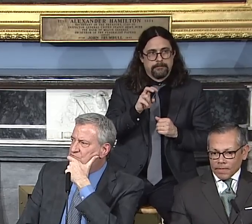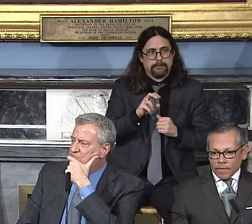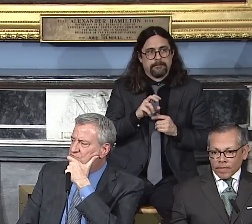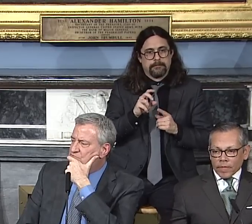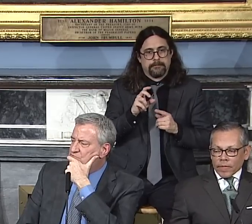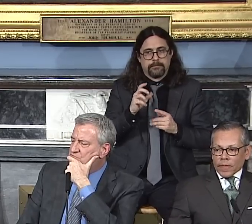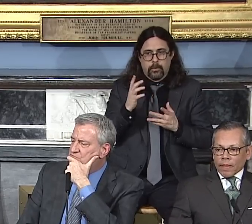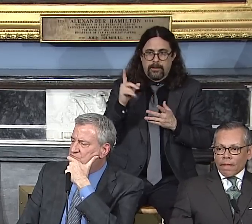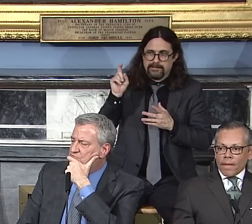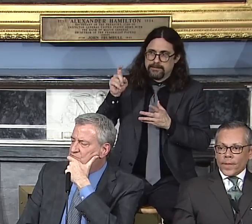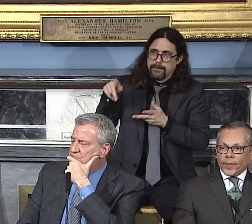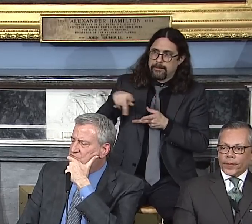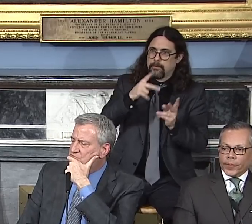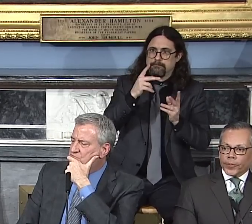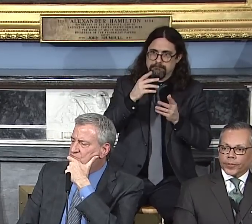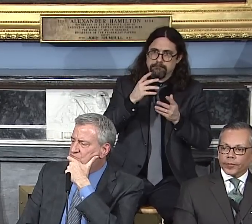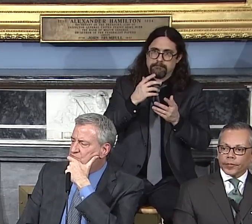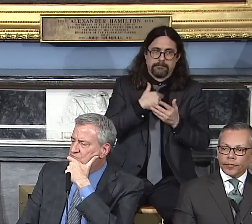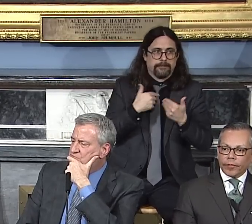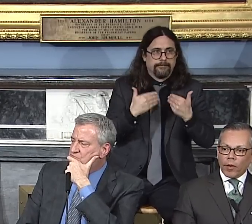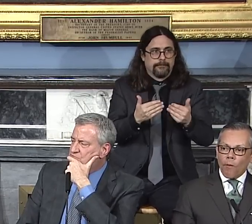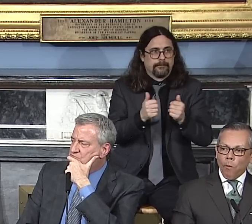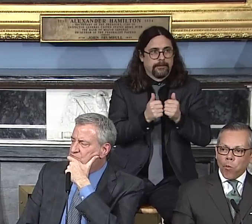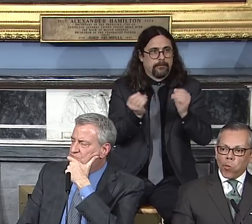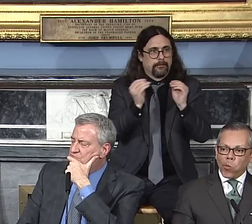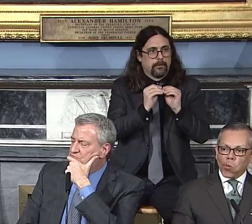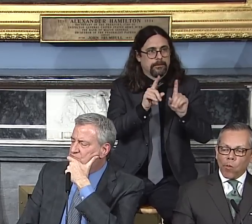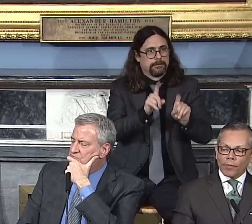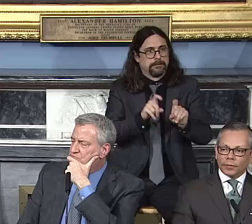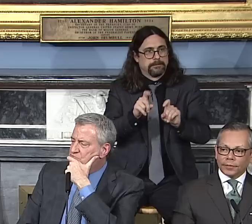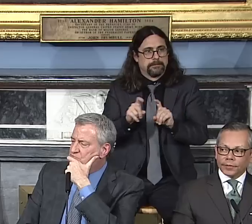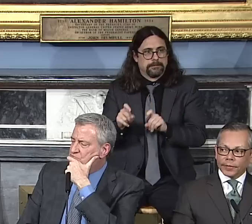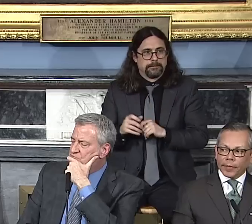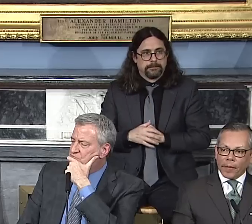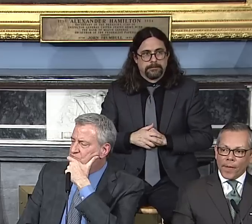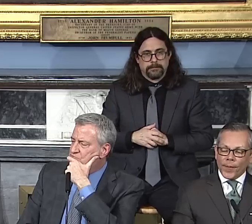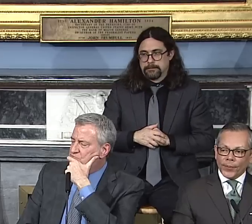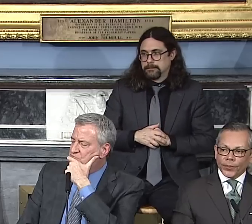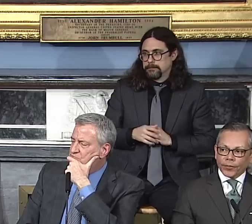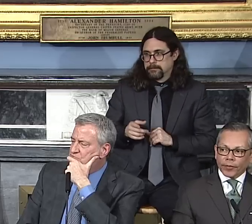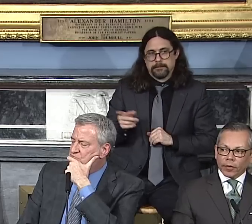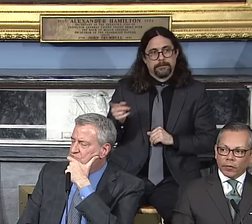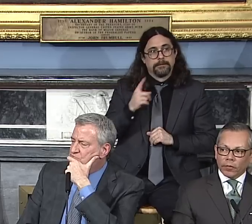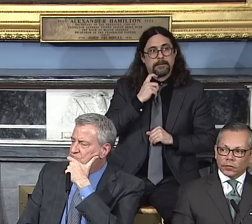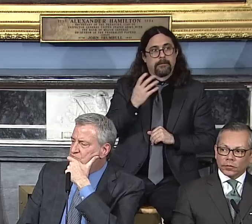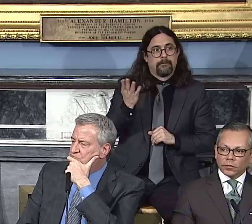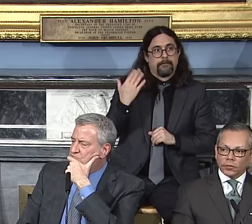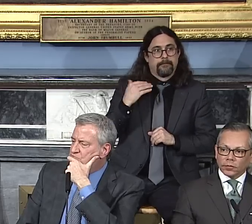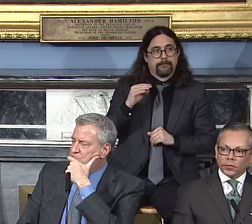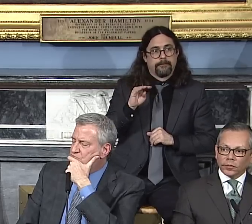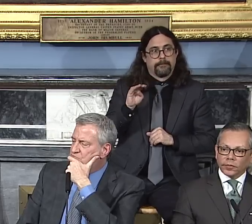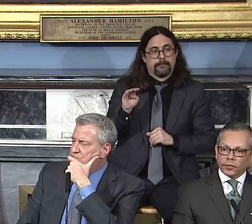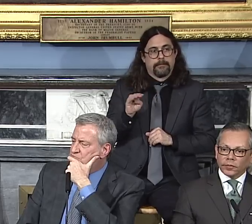we released a health alert that goes out to thousands of doctors, clarifying how it is that they go about ordering from the